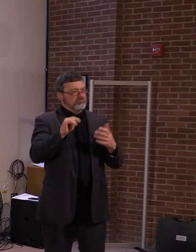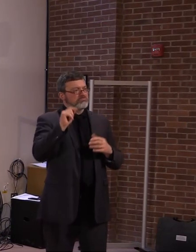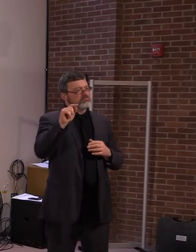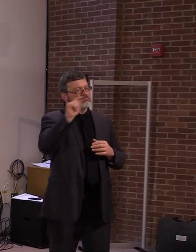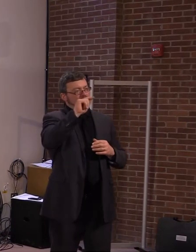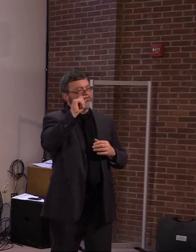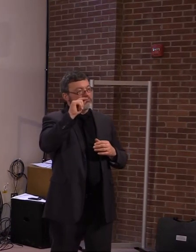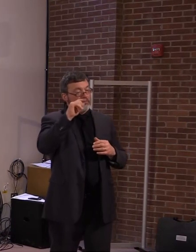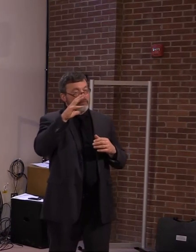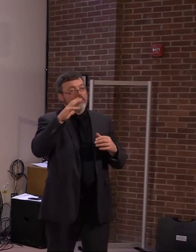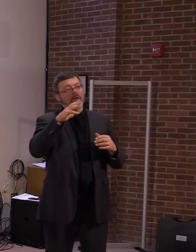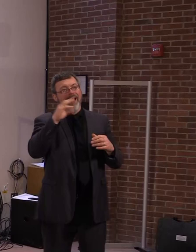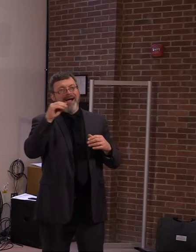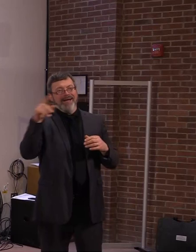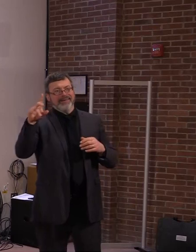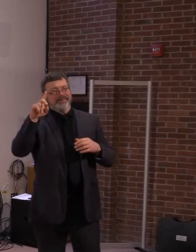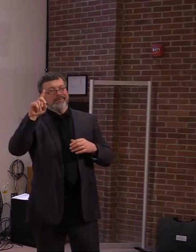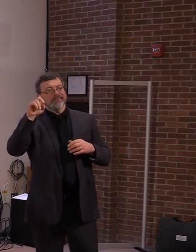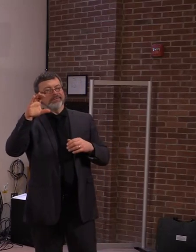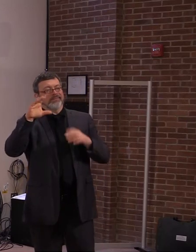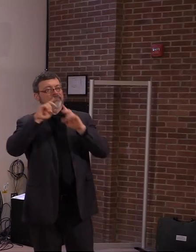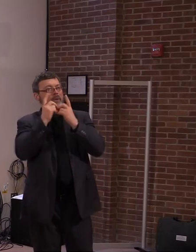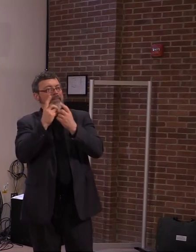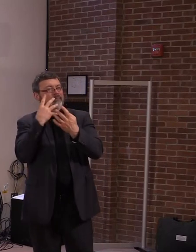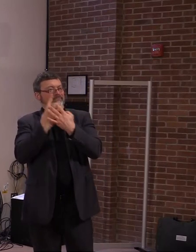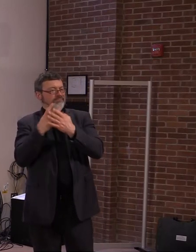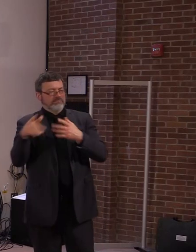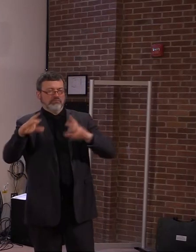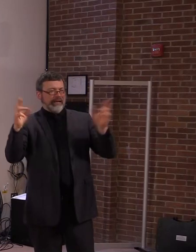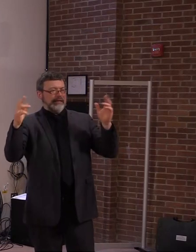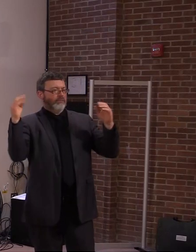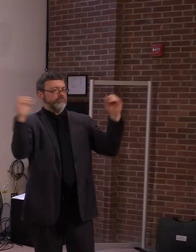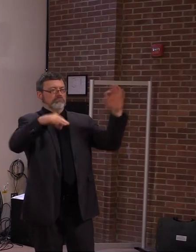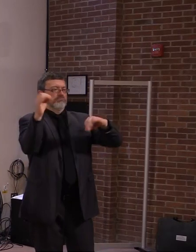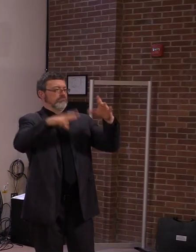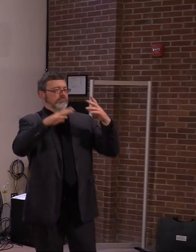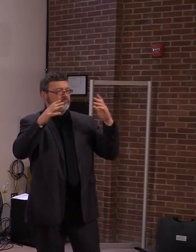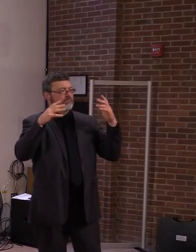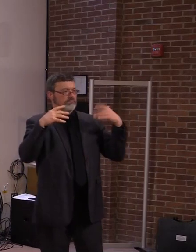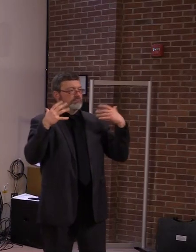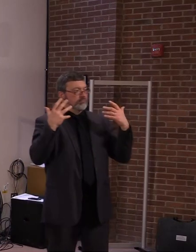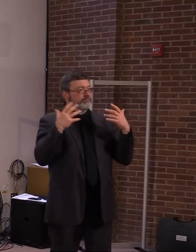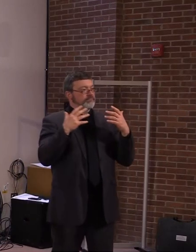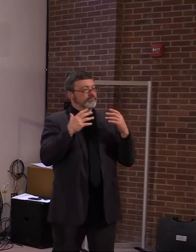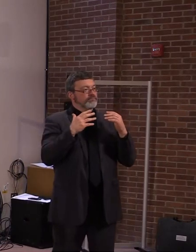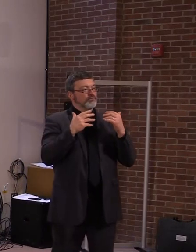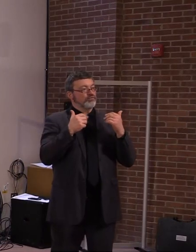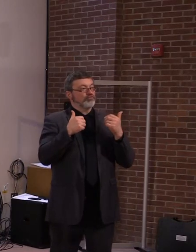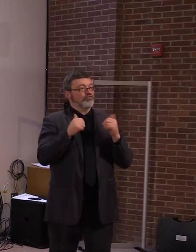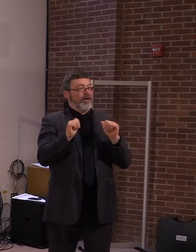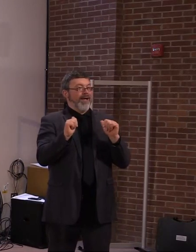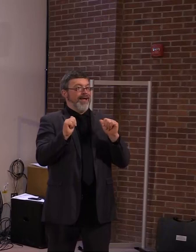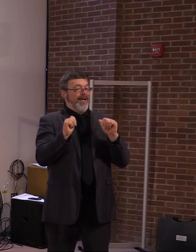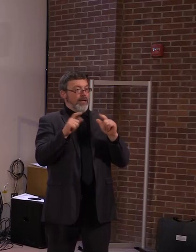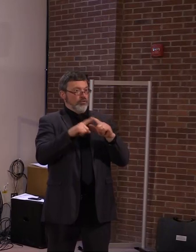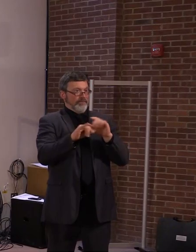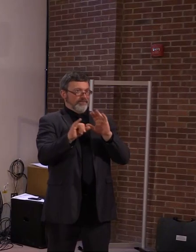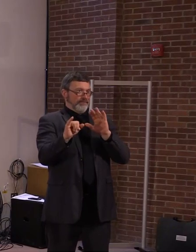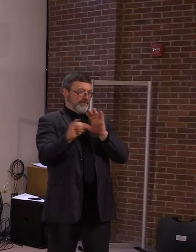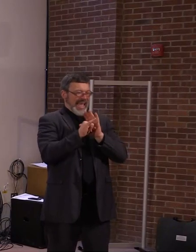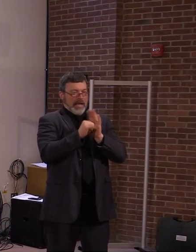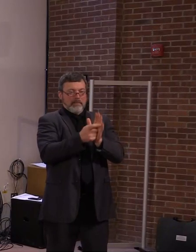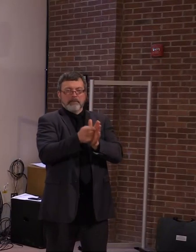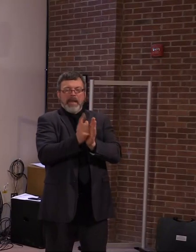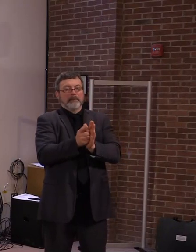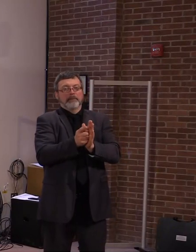Department of Corrections as well. What we're trying to do is make sure we detect it as quick as possible. It's a statewide